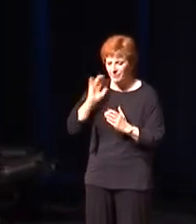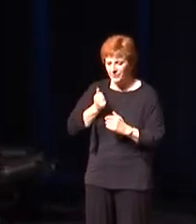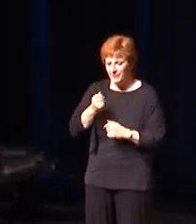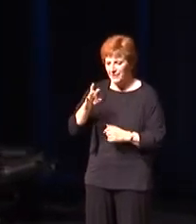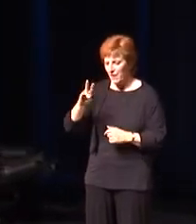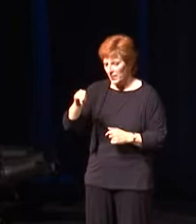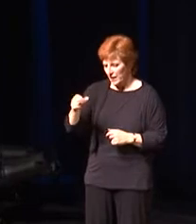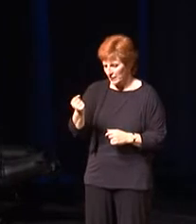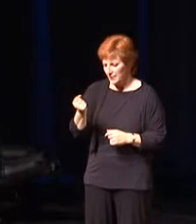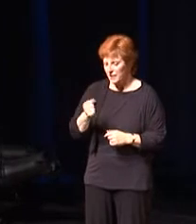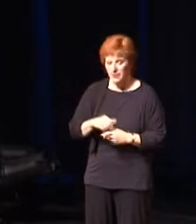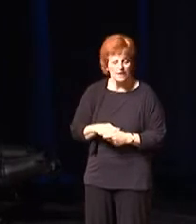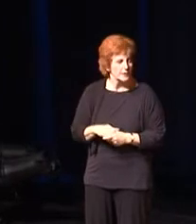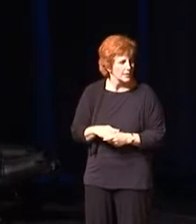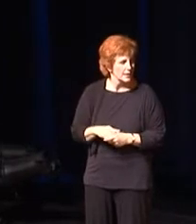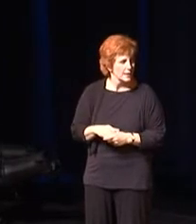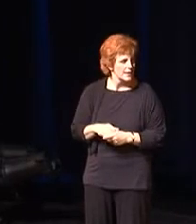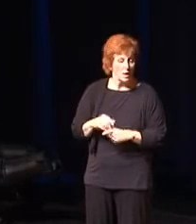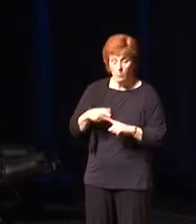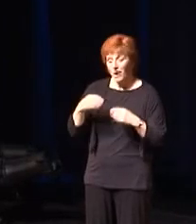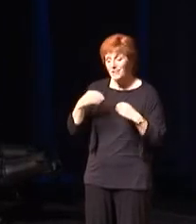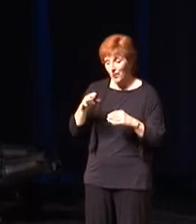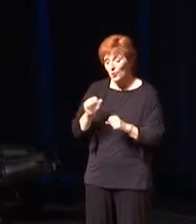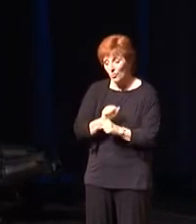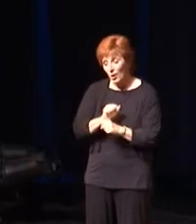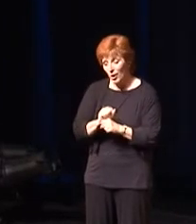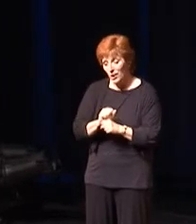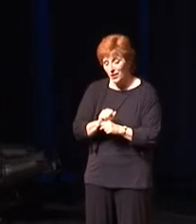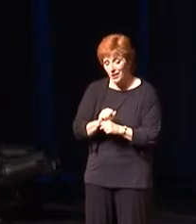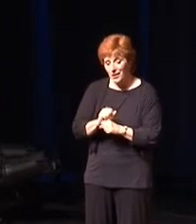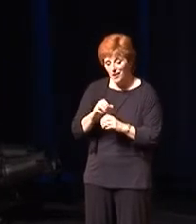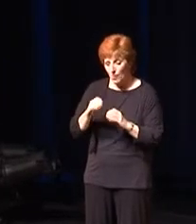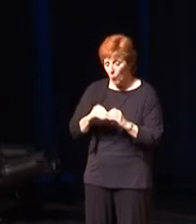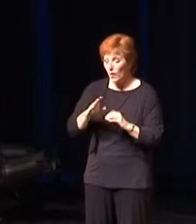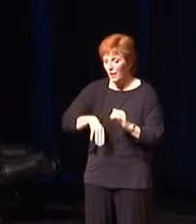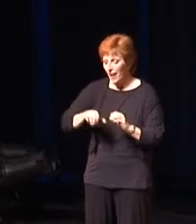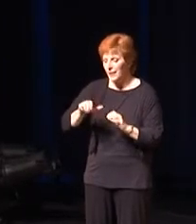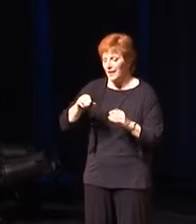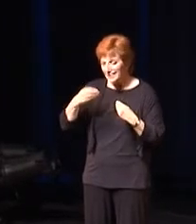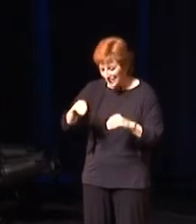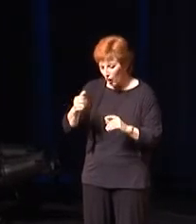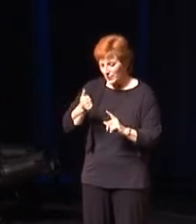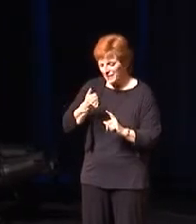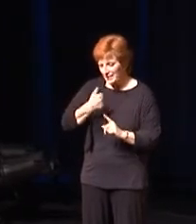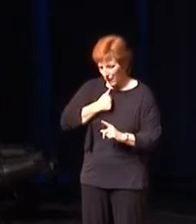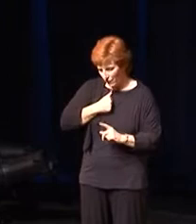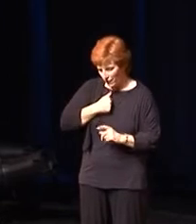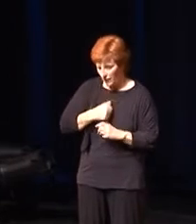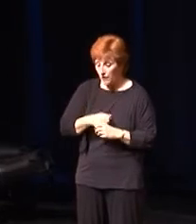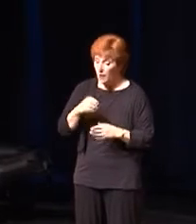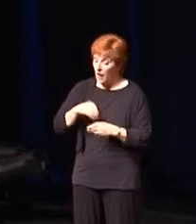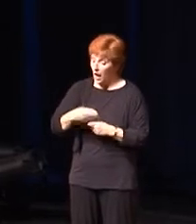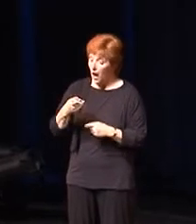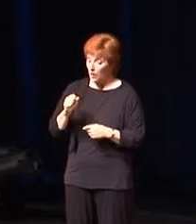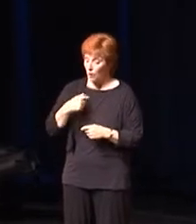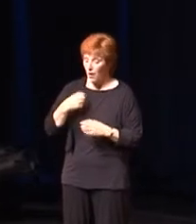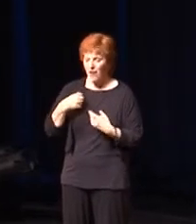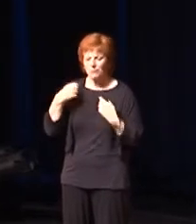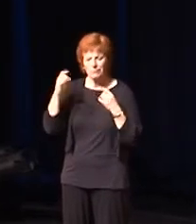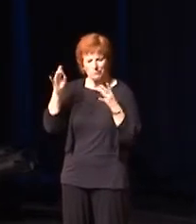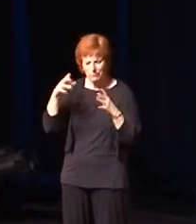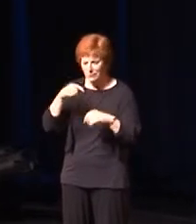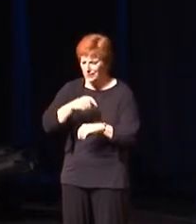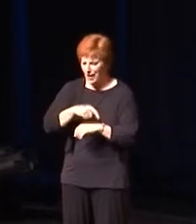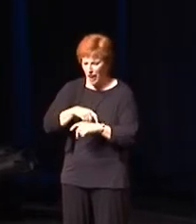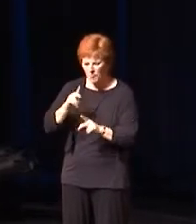70s. But, you know, sell your work more than selling yourself. Now, when I was in high school, I had a horrible, horrible time